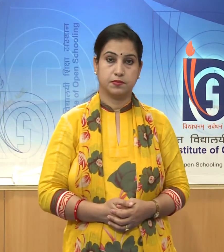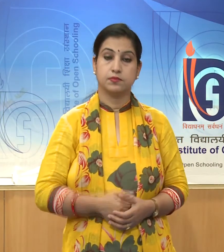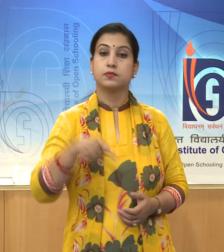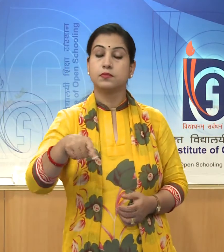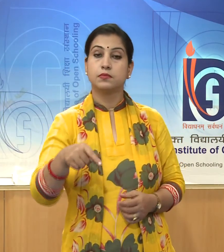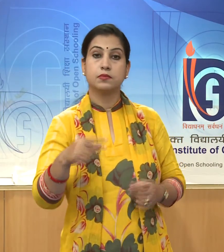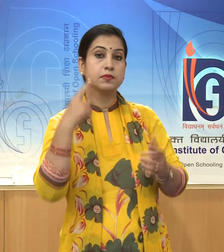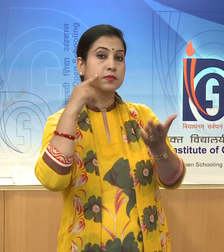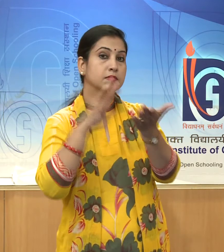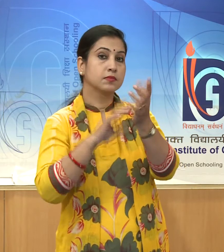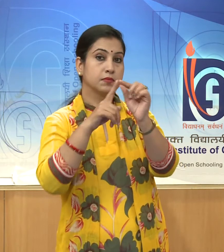of Impressionism